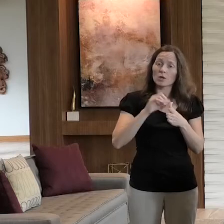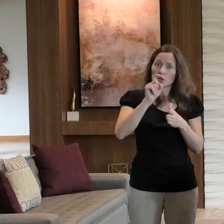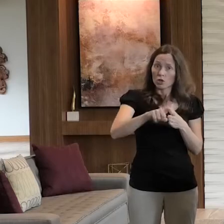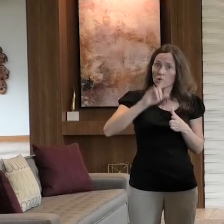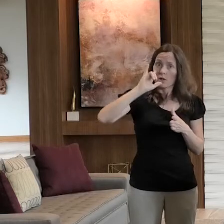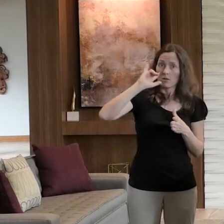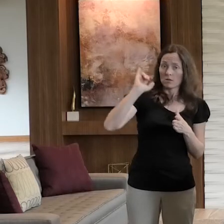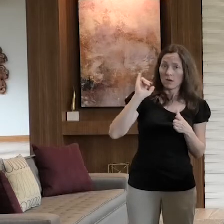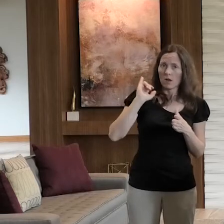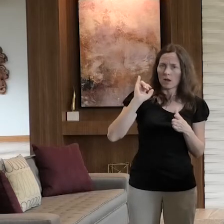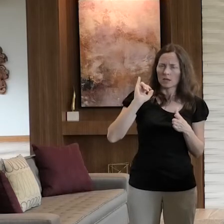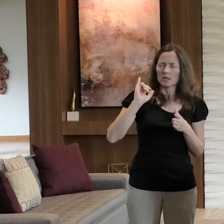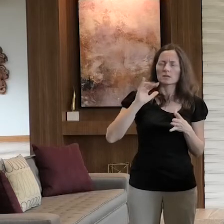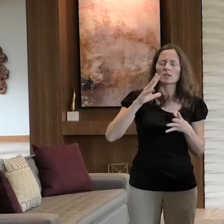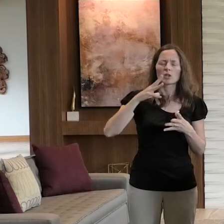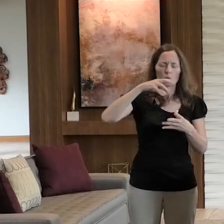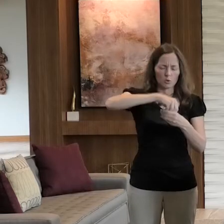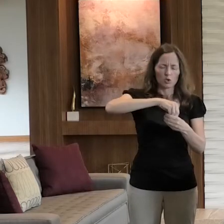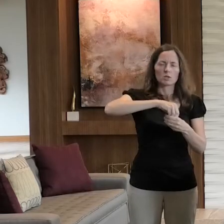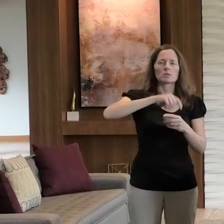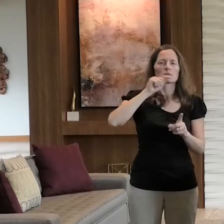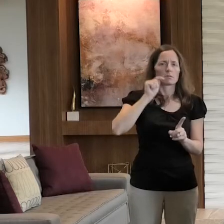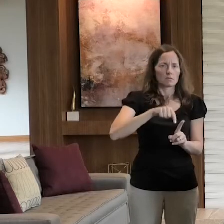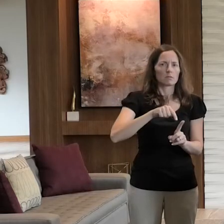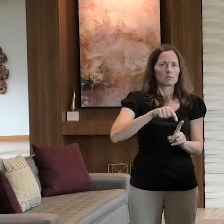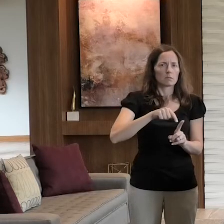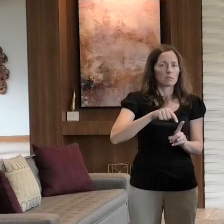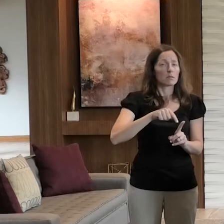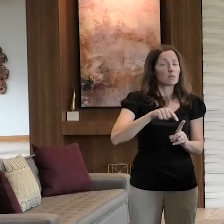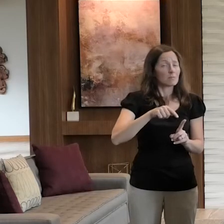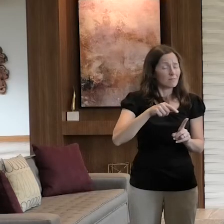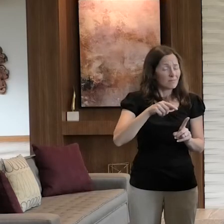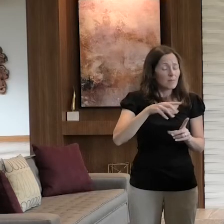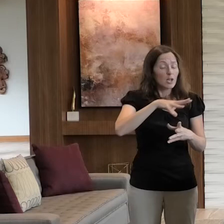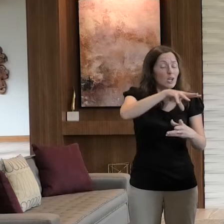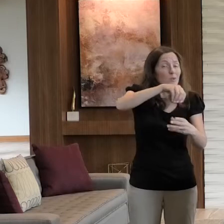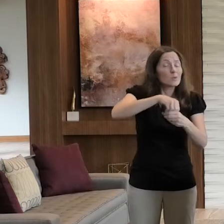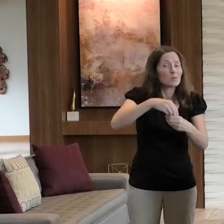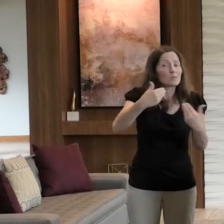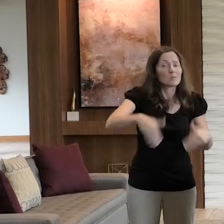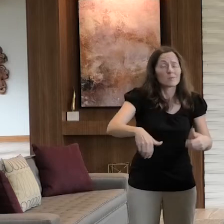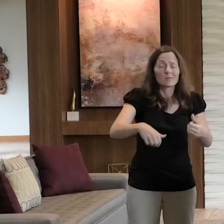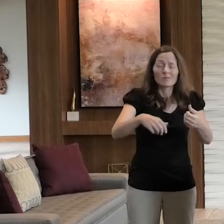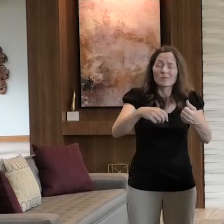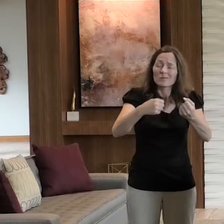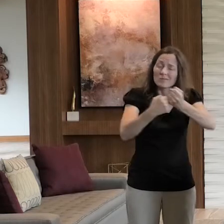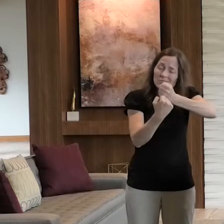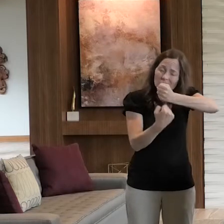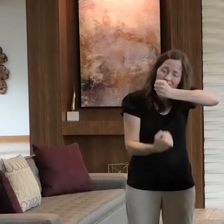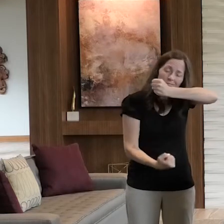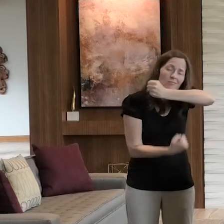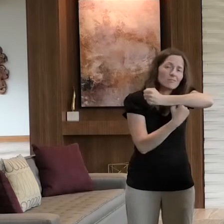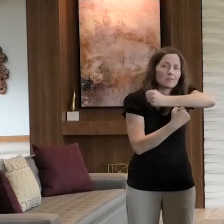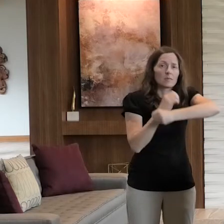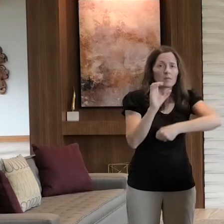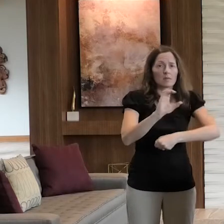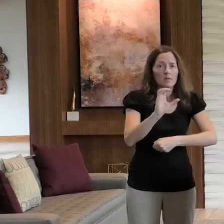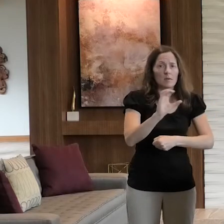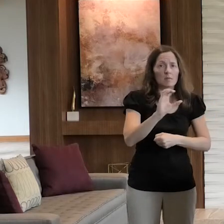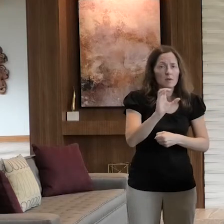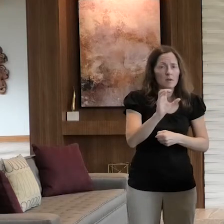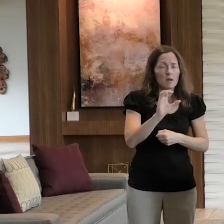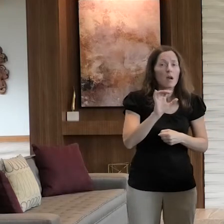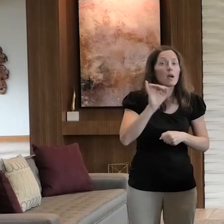a fundamental founding principle of Columbia, and it was something that folks realized we need to do better at,